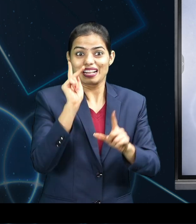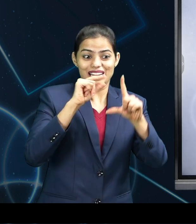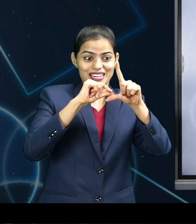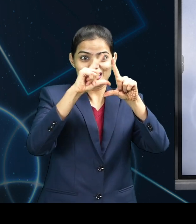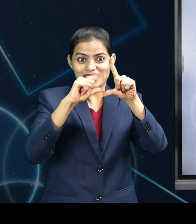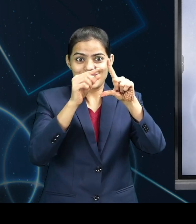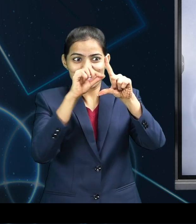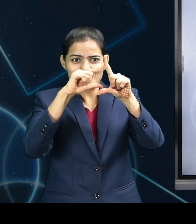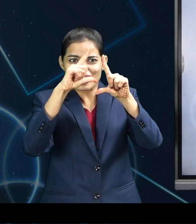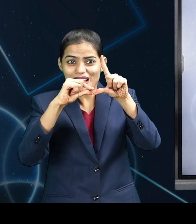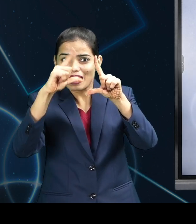raw data,